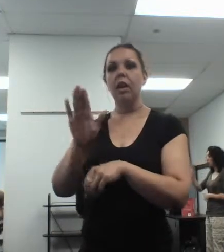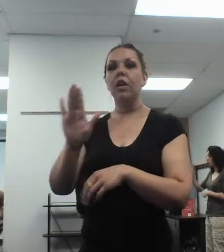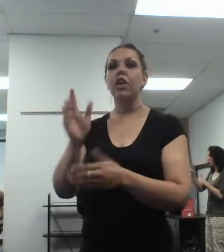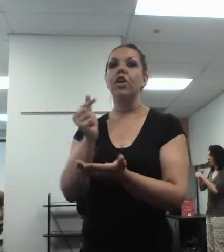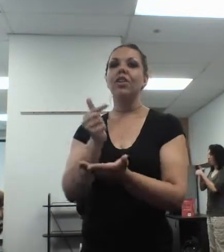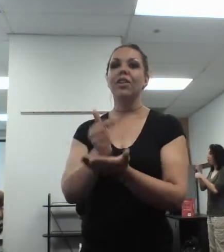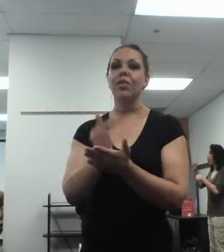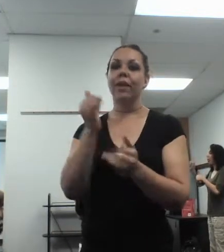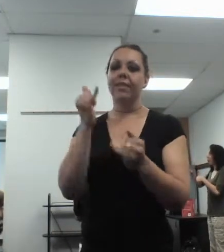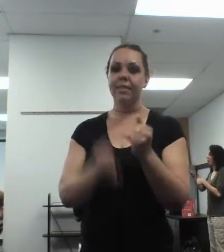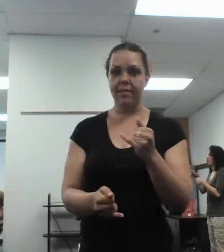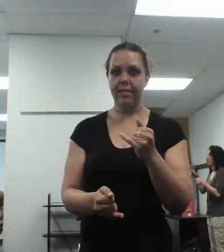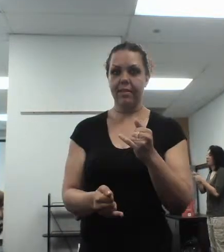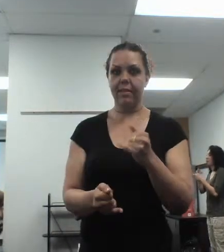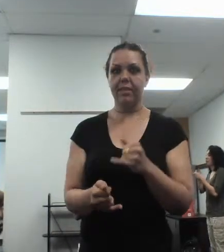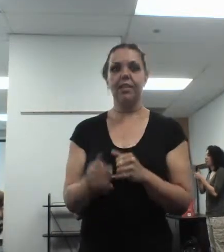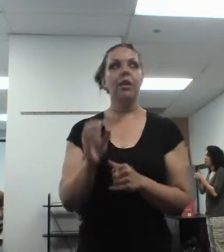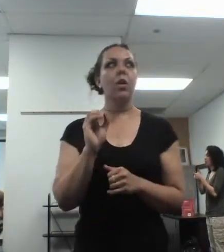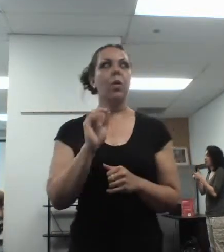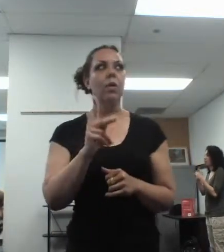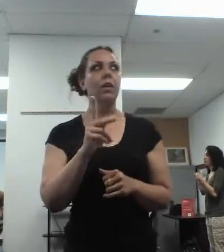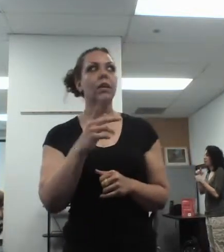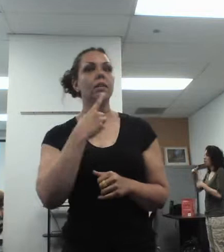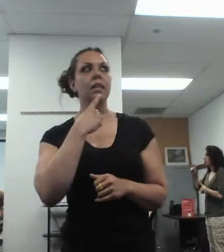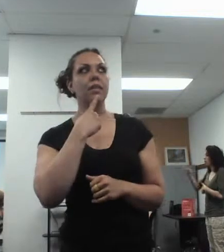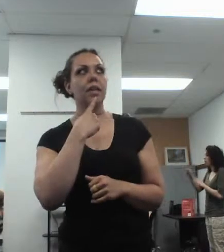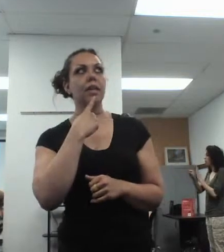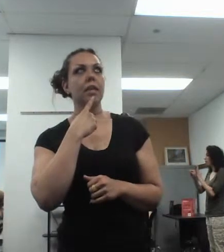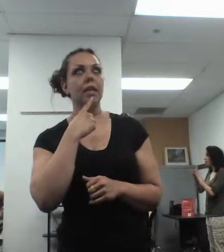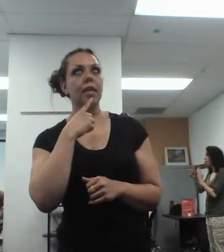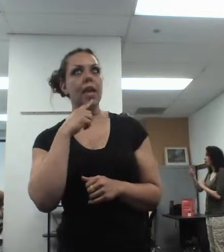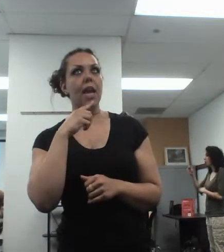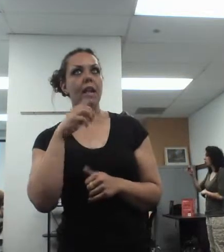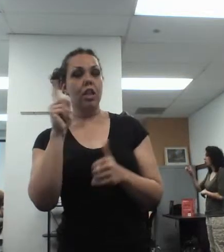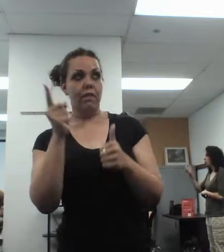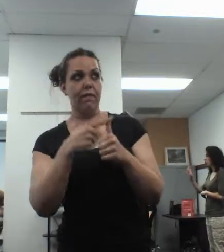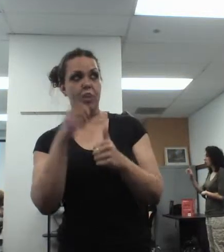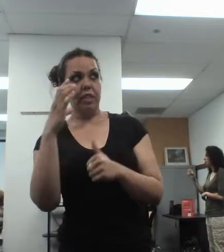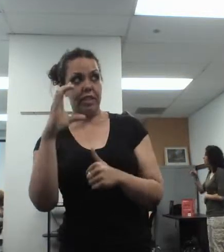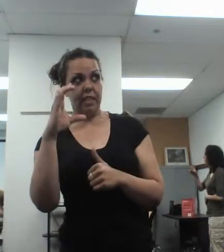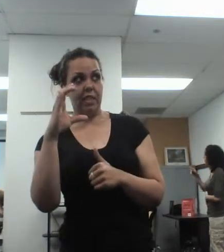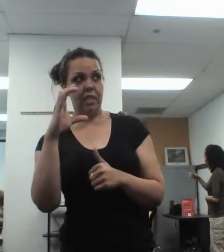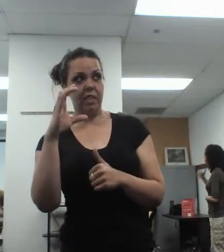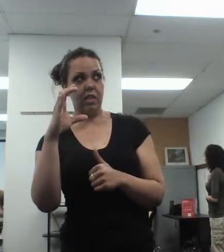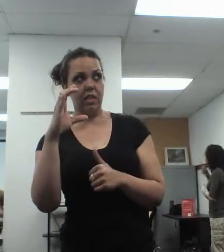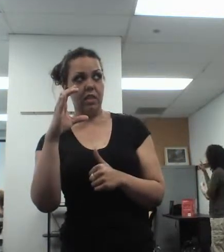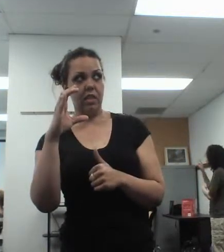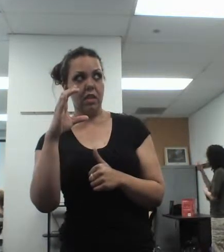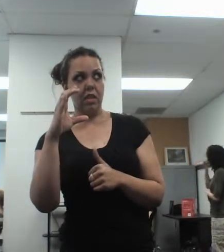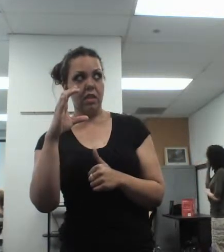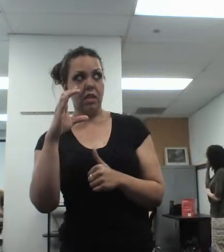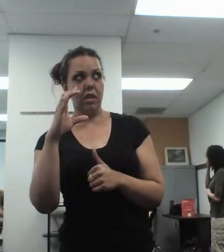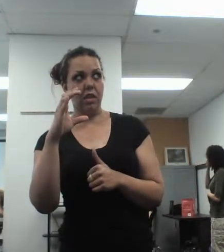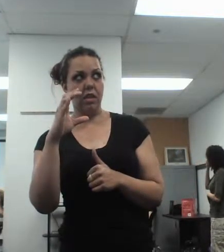so like, let's say channeled appropriately is the first thing on the list here. Yes.